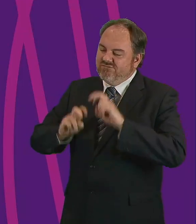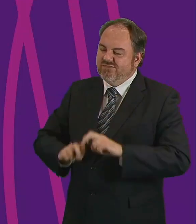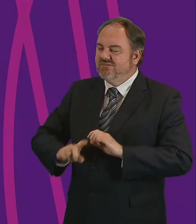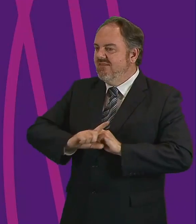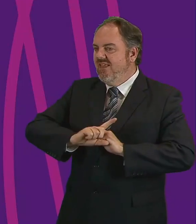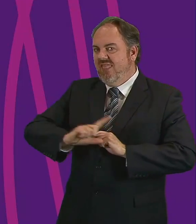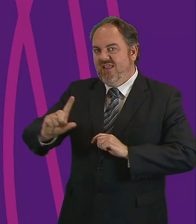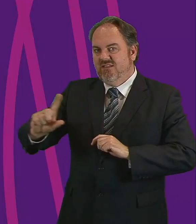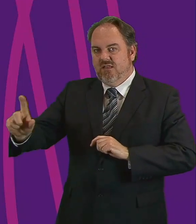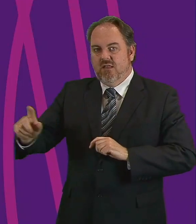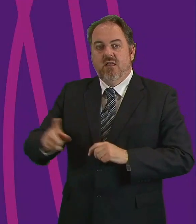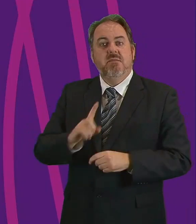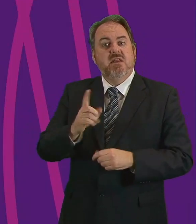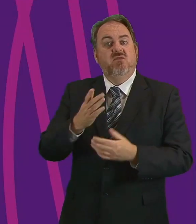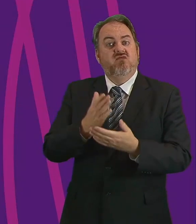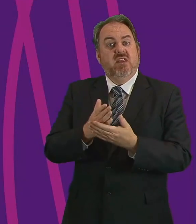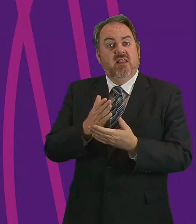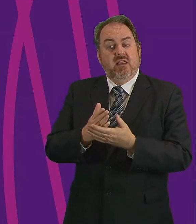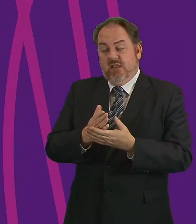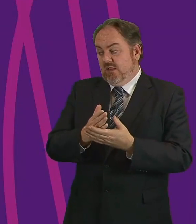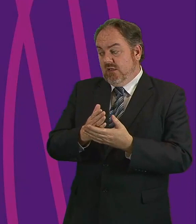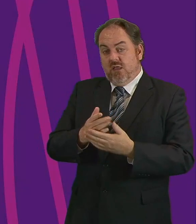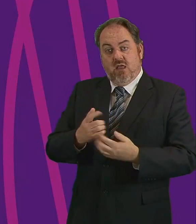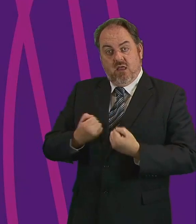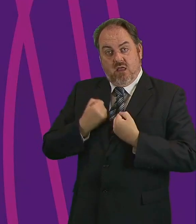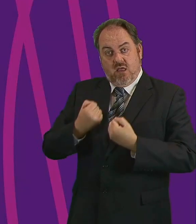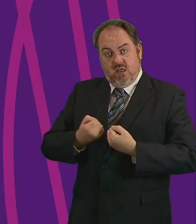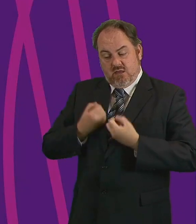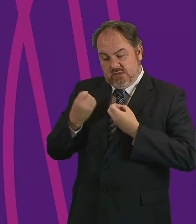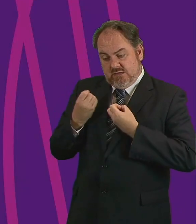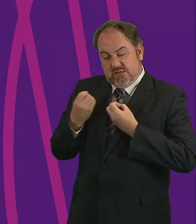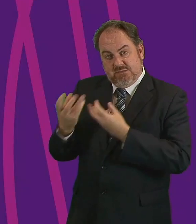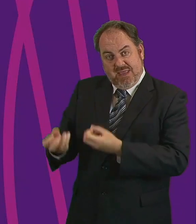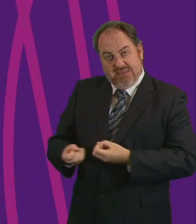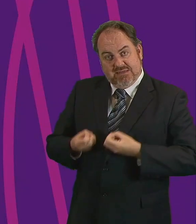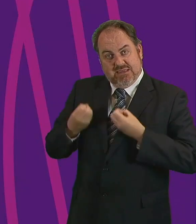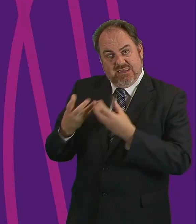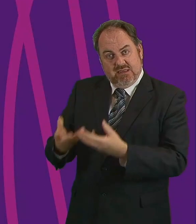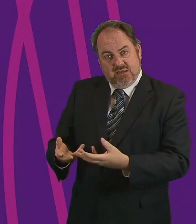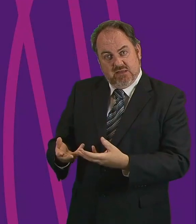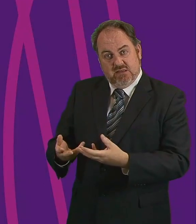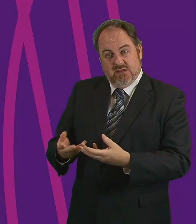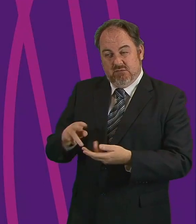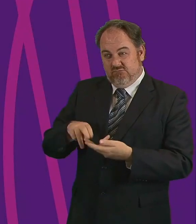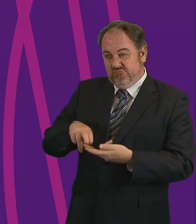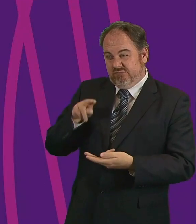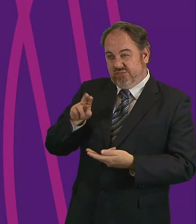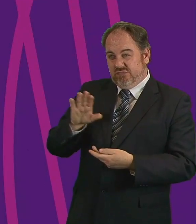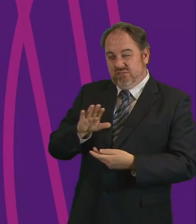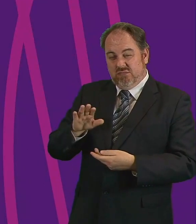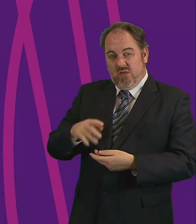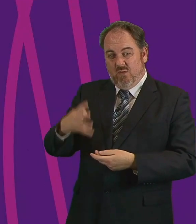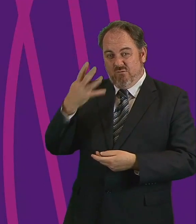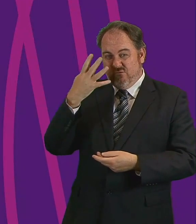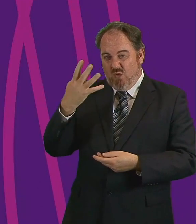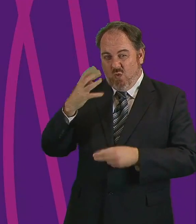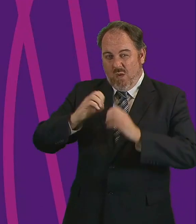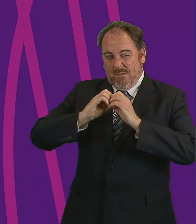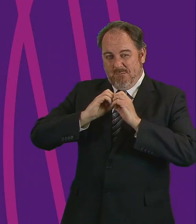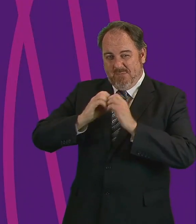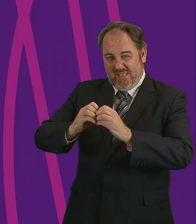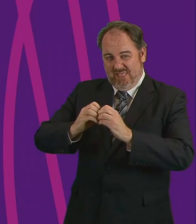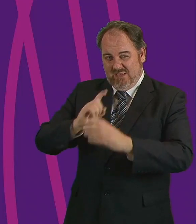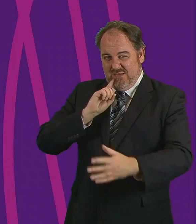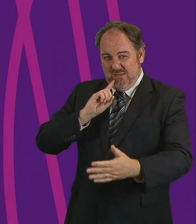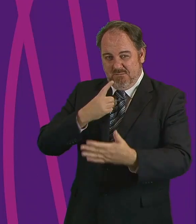are undeniable. Spending in measures to counter the COVID-19 pandemic has reached just over £4 billion. The Scottish